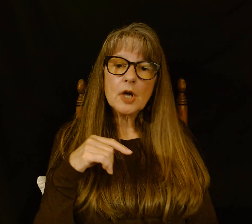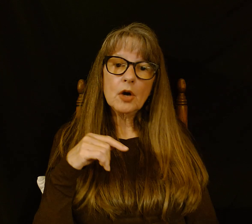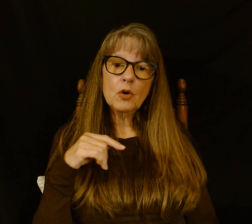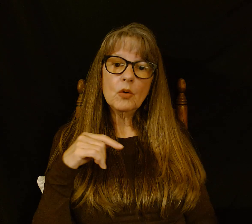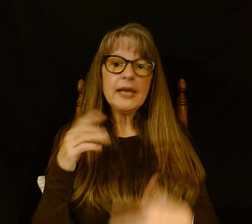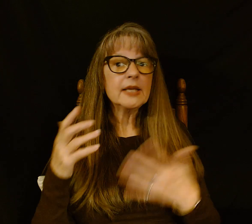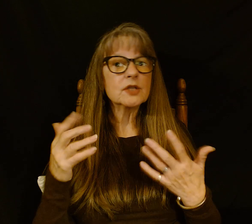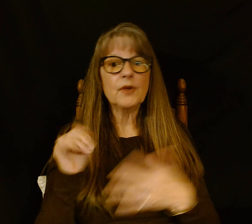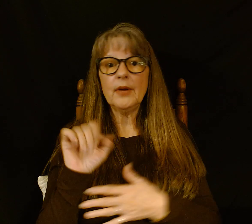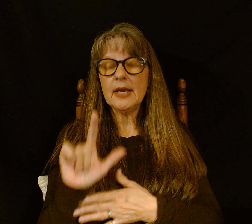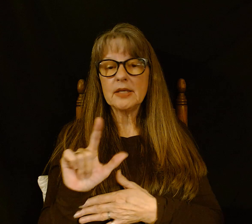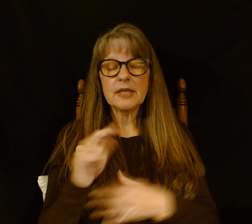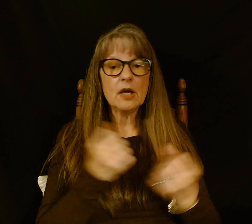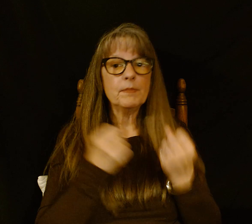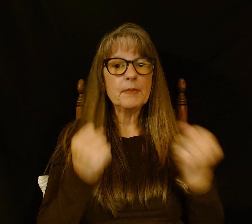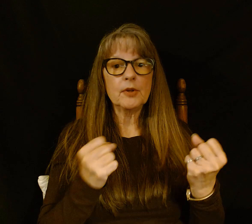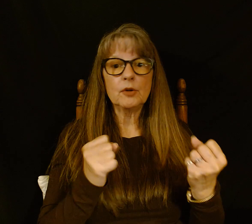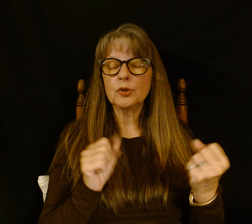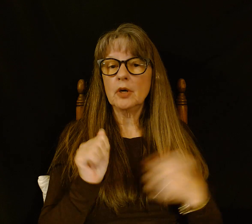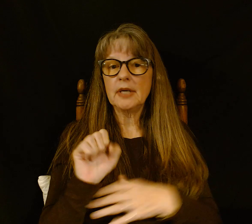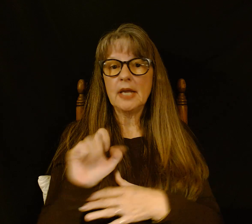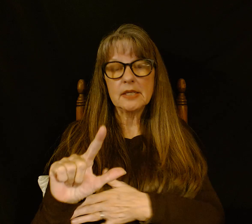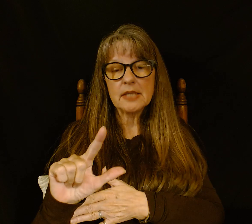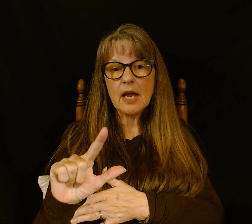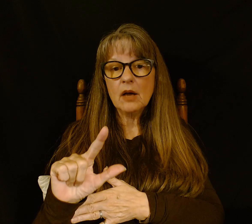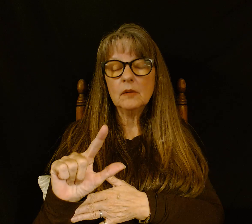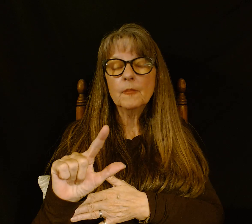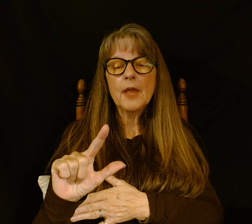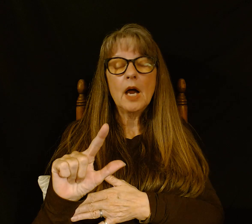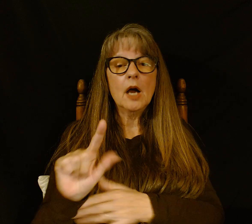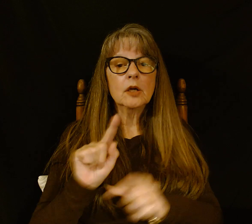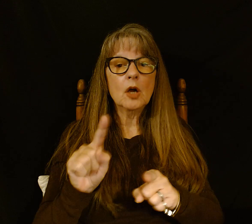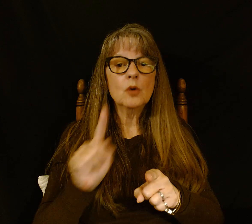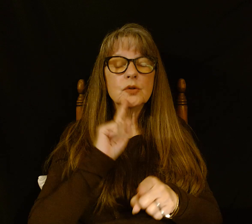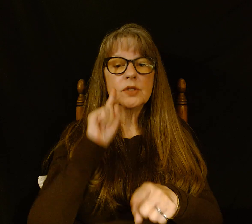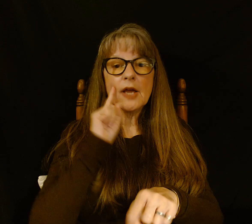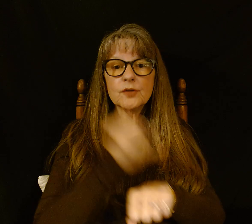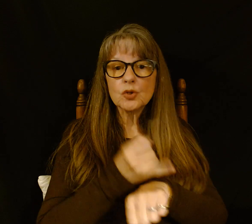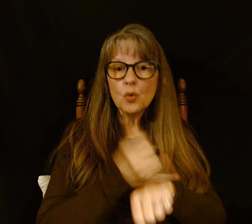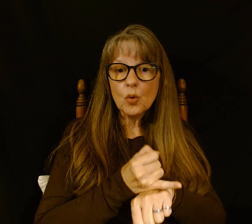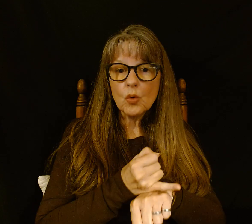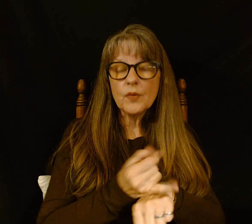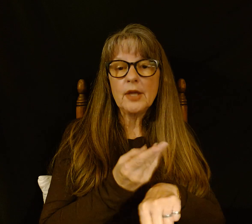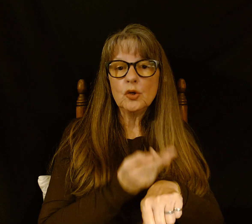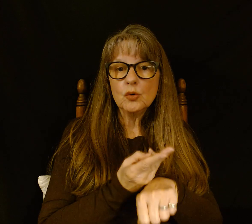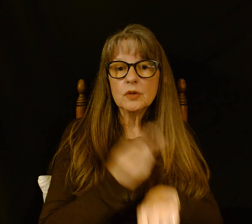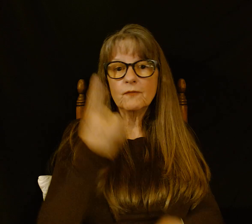So it is very ASL. People that are strong in ASL go to the deaf school. They use